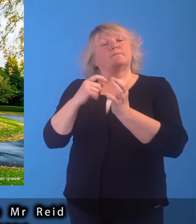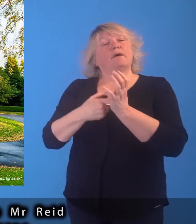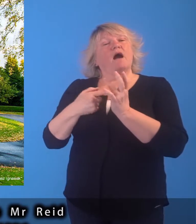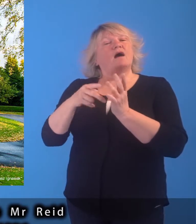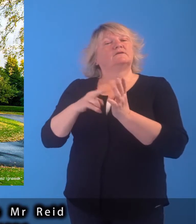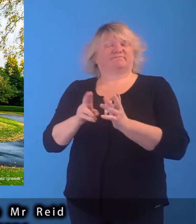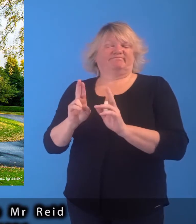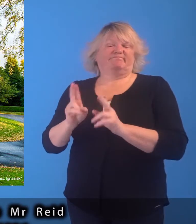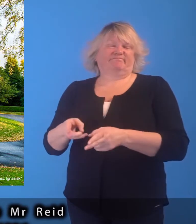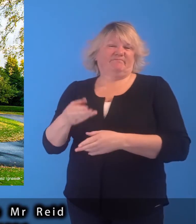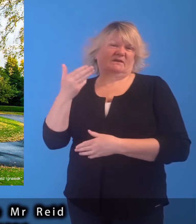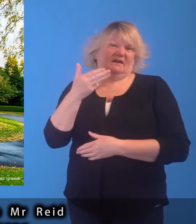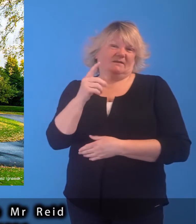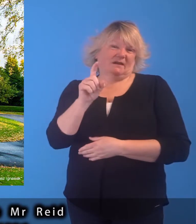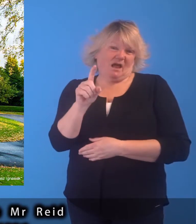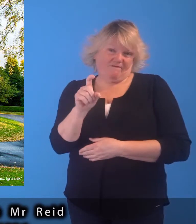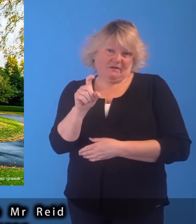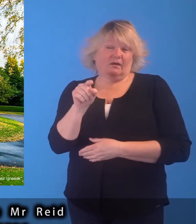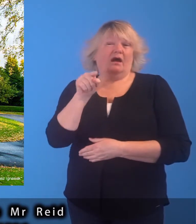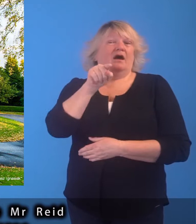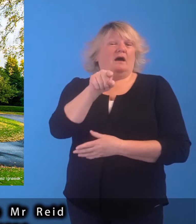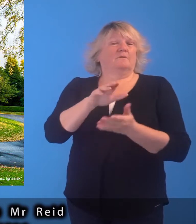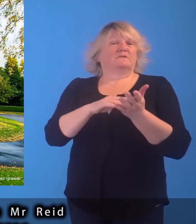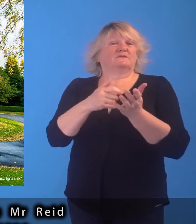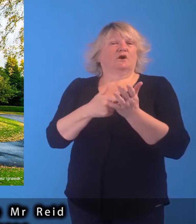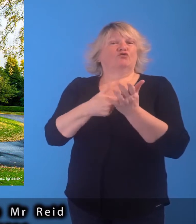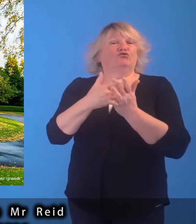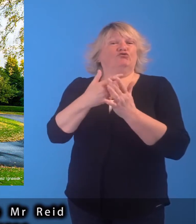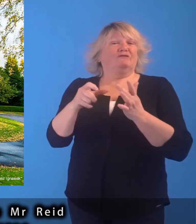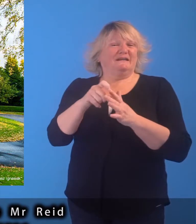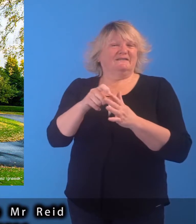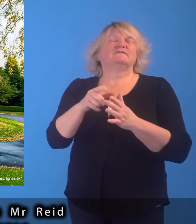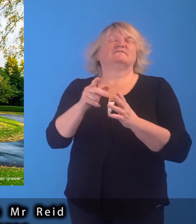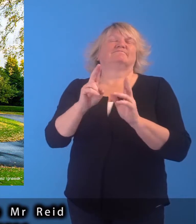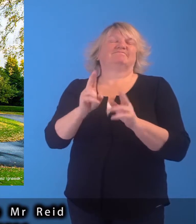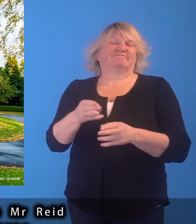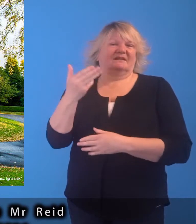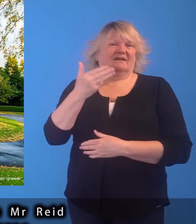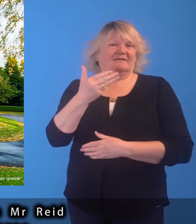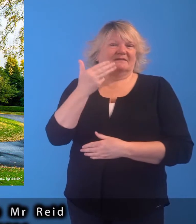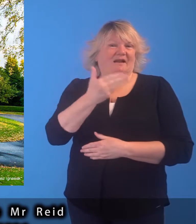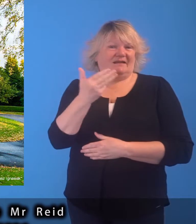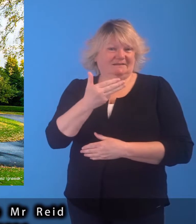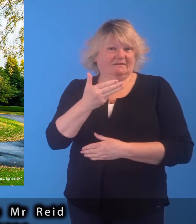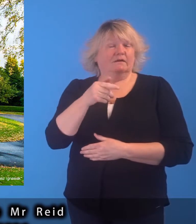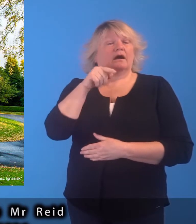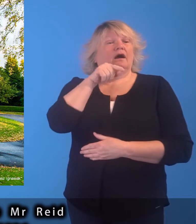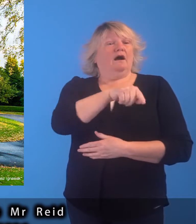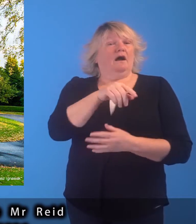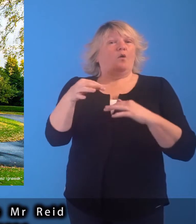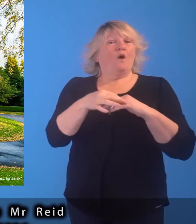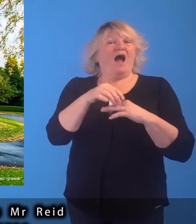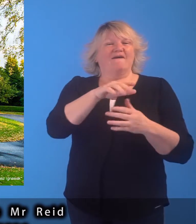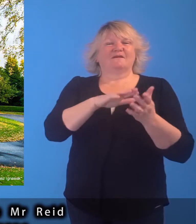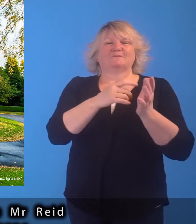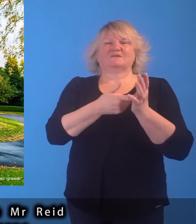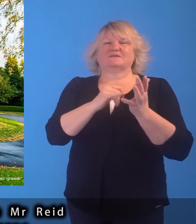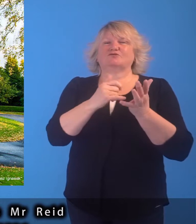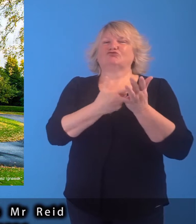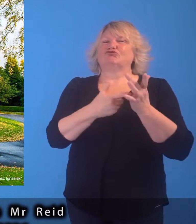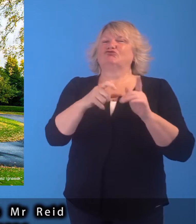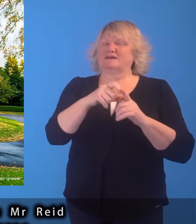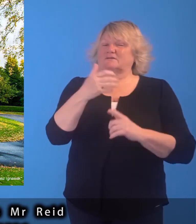Mr. Barton passed away in 1911, while Mr. Reid passed in 1919 and Mrs. Reid